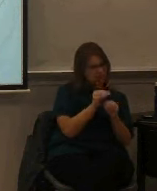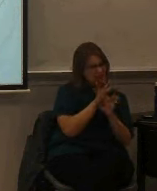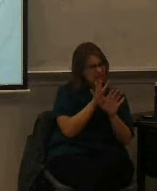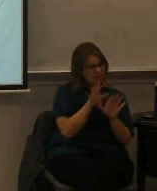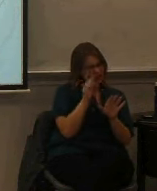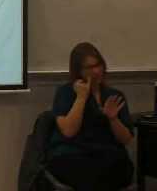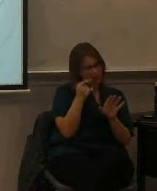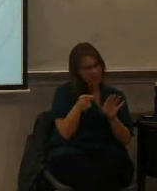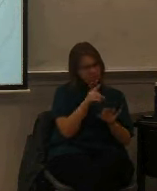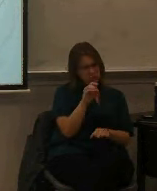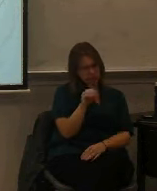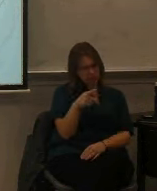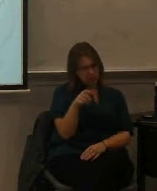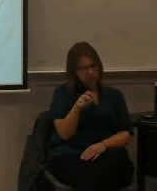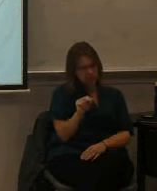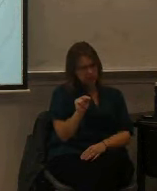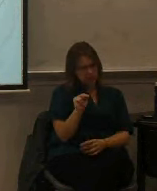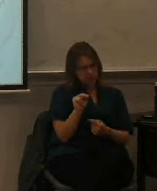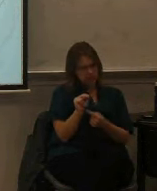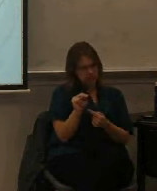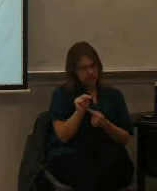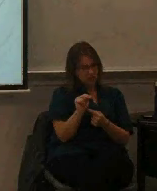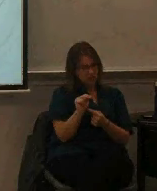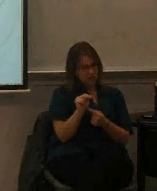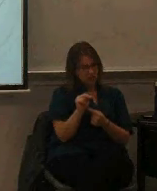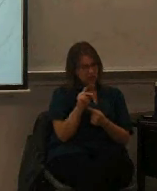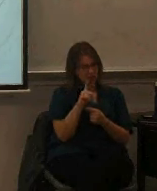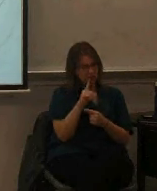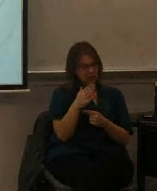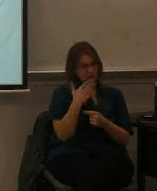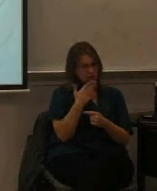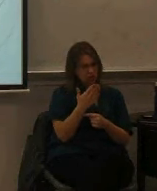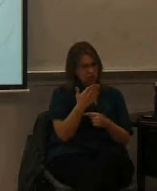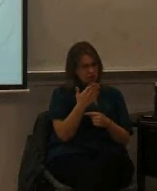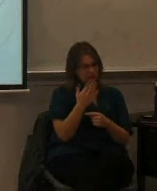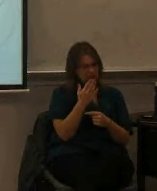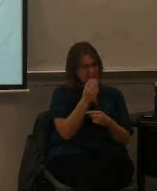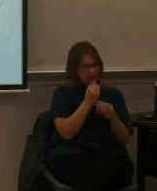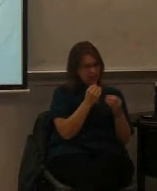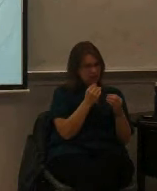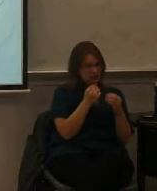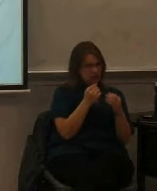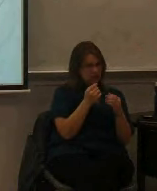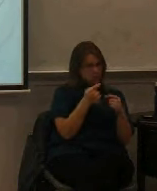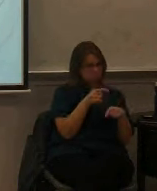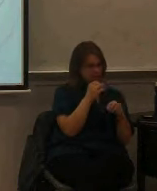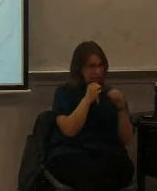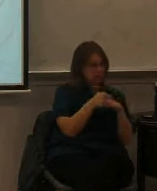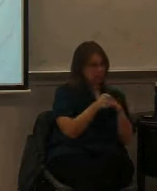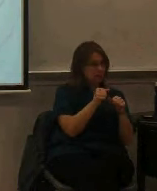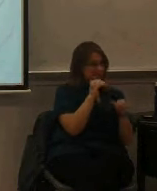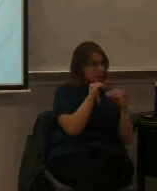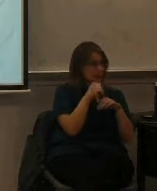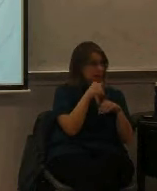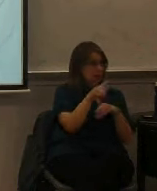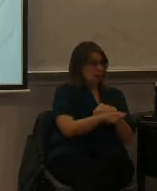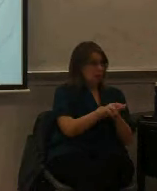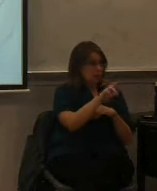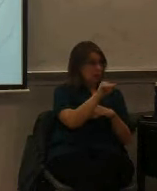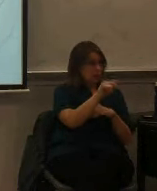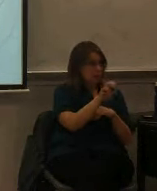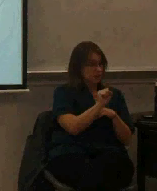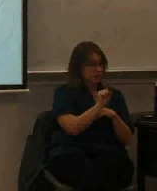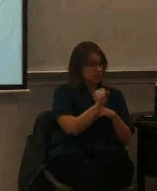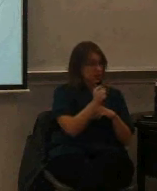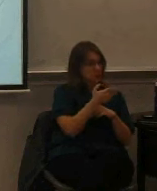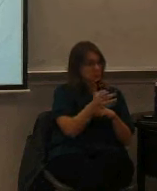the zooplankton, we'll talk about why, the zooplankton are real efficient at eating those things. They can eat them at low rates, but the ones that turn out to be